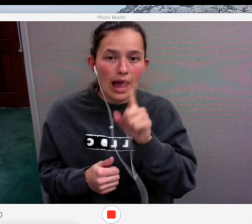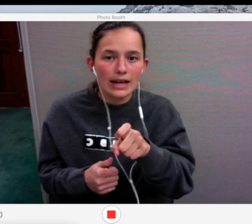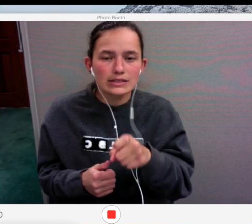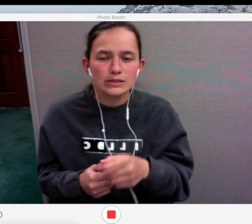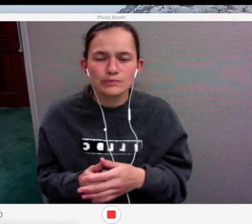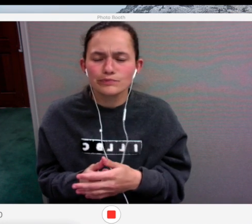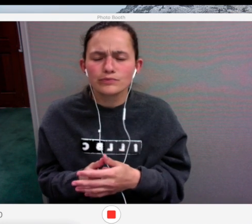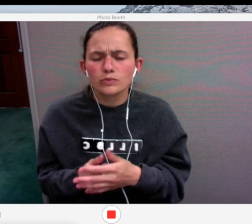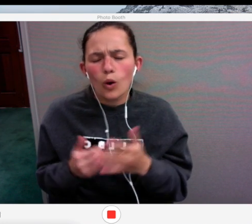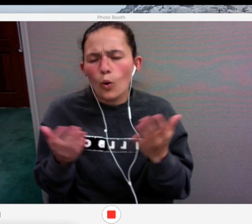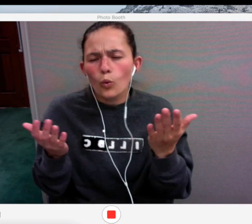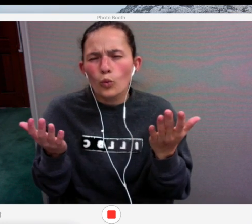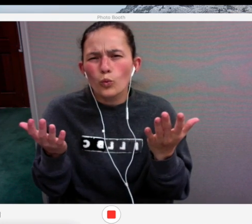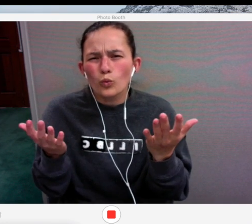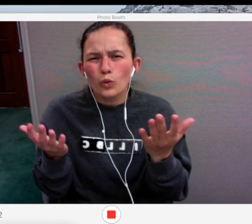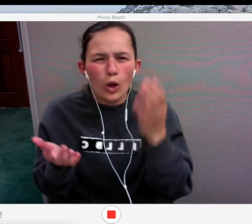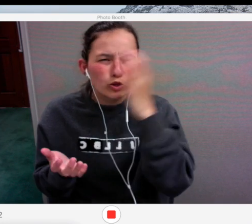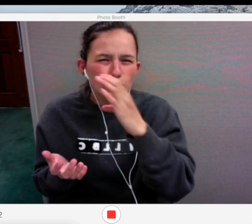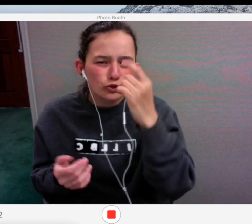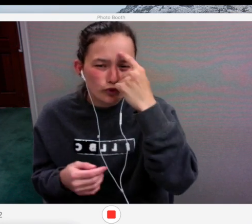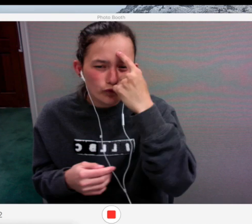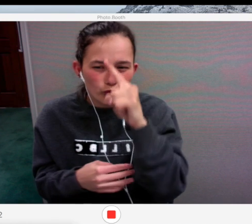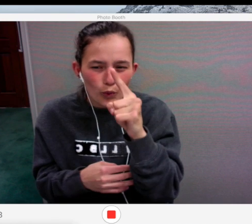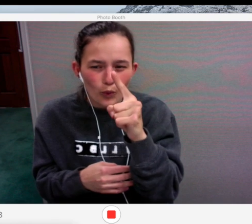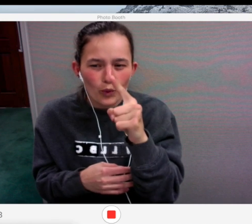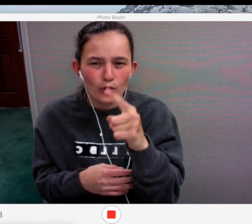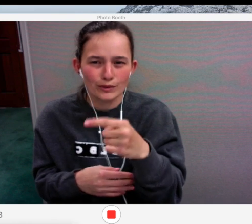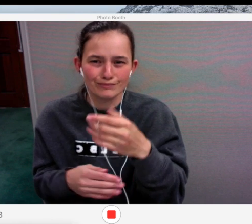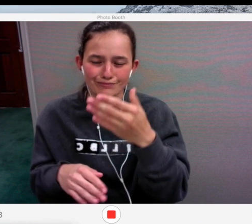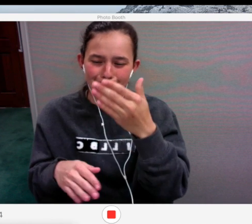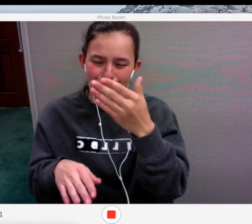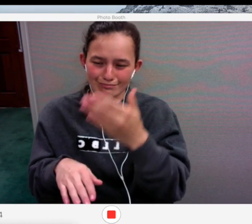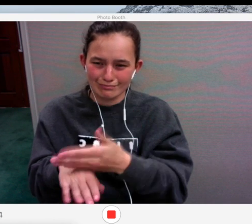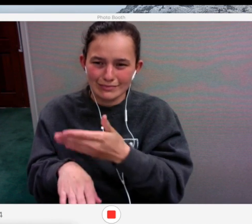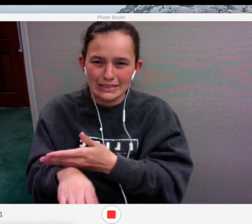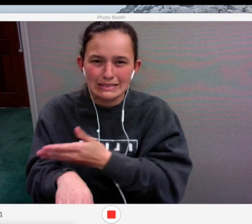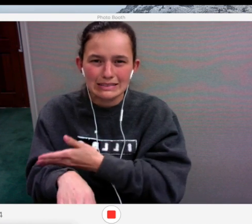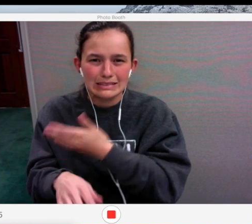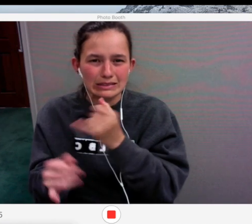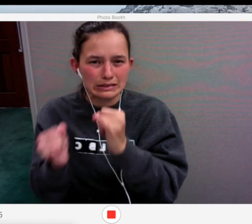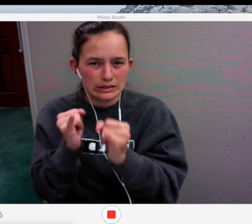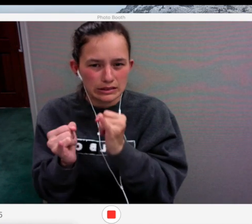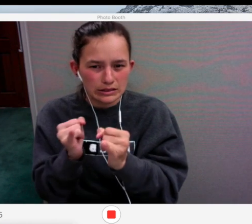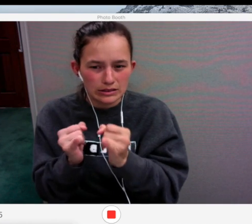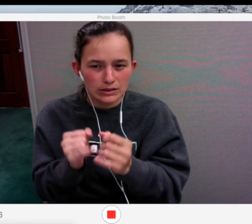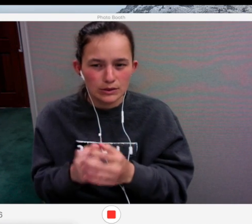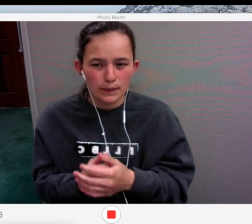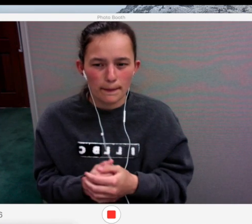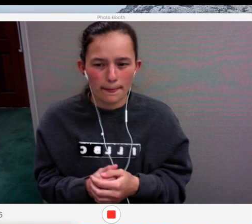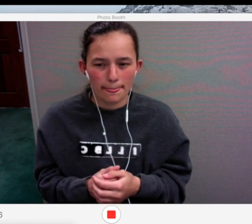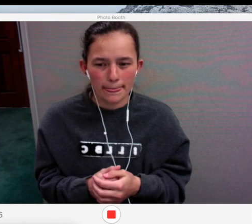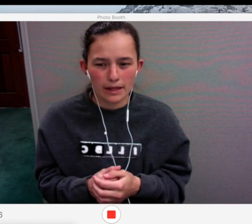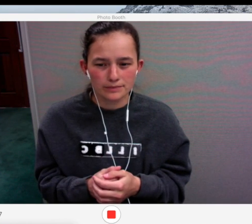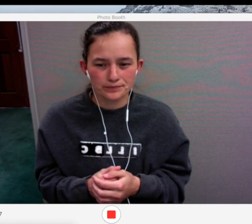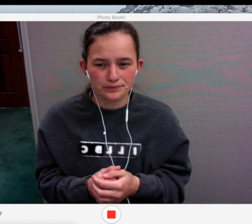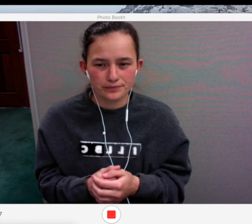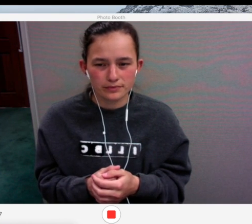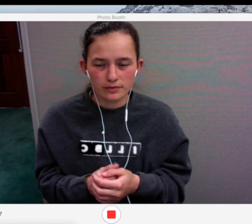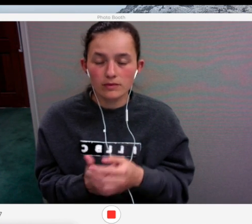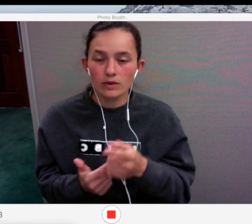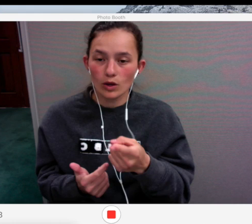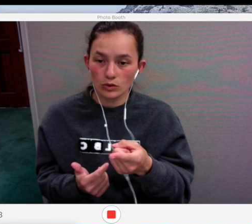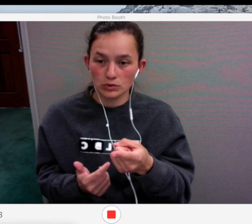they look for at each stage in the interviewing process. And you bring up a really